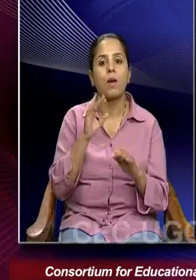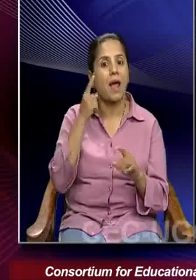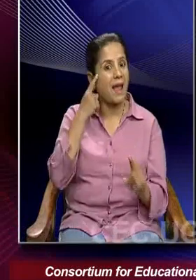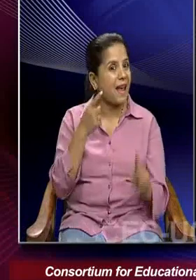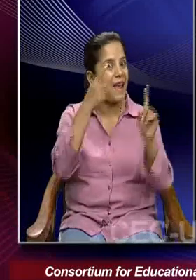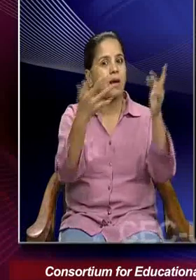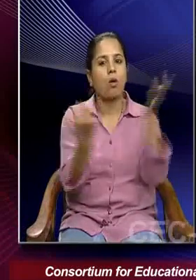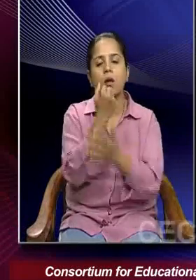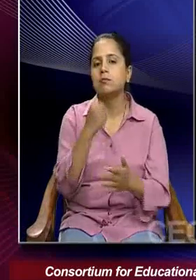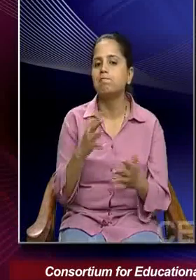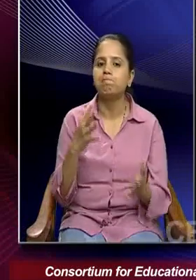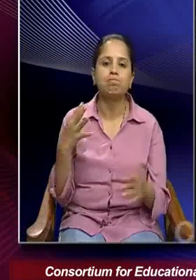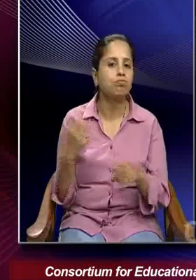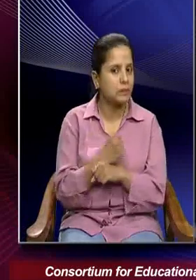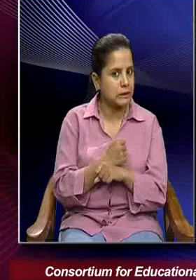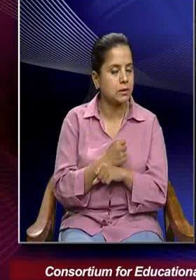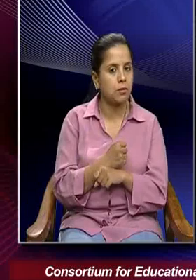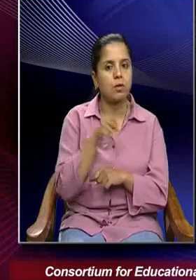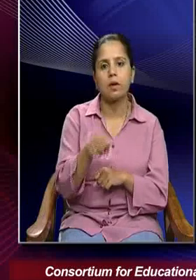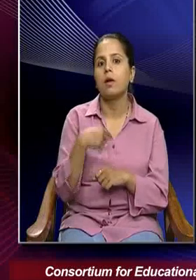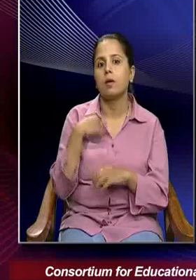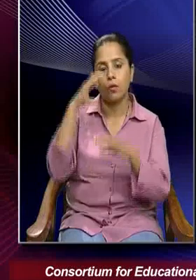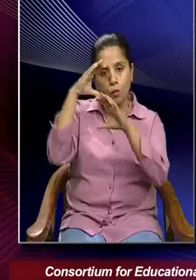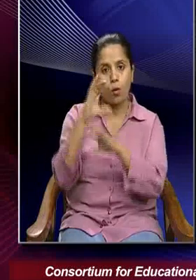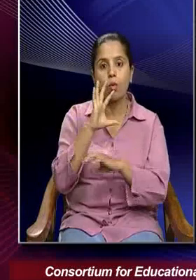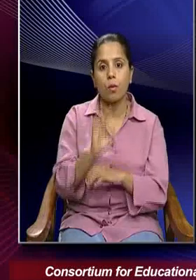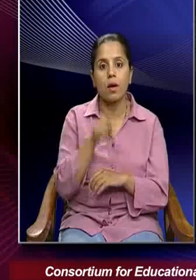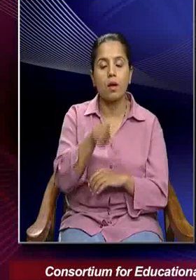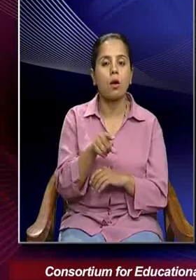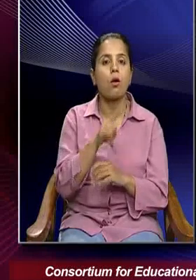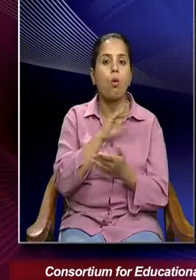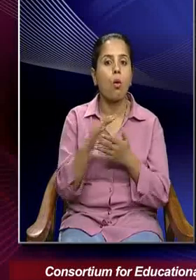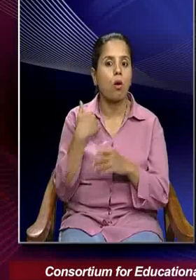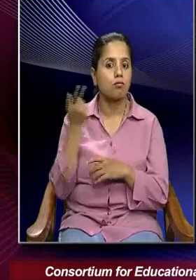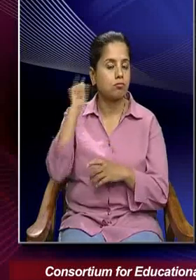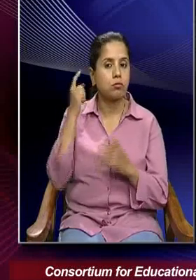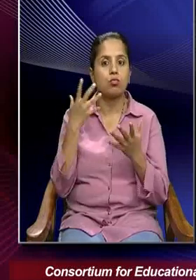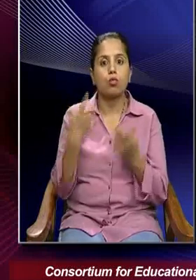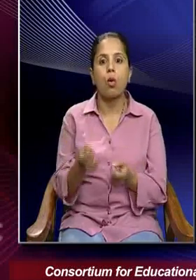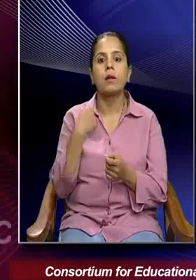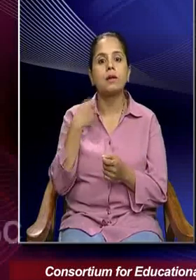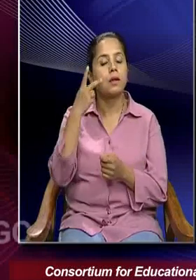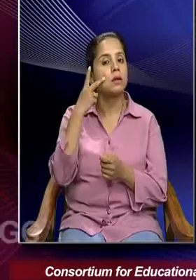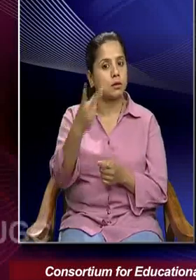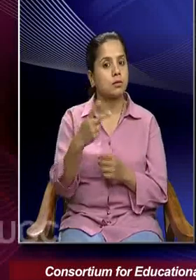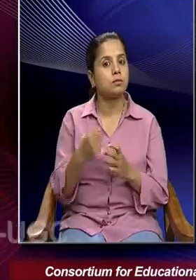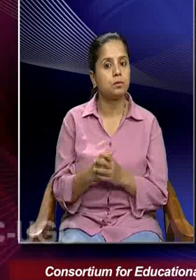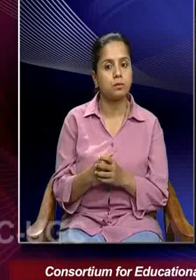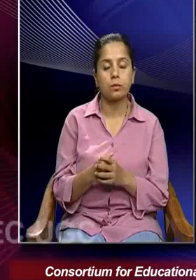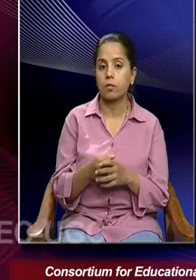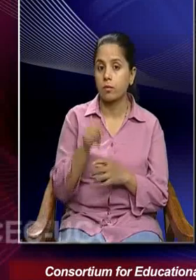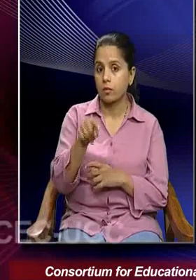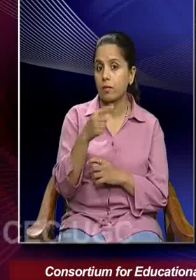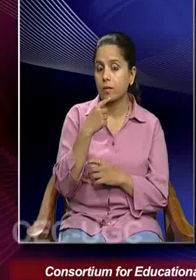goal, which is the concentration on the pure consciousness. So,